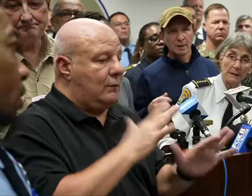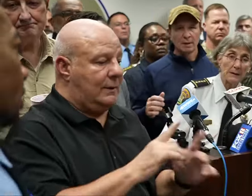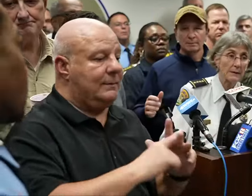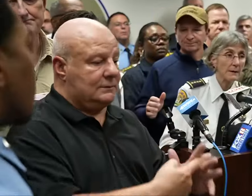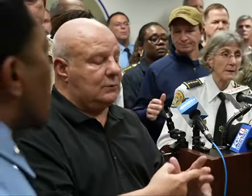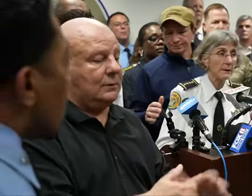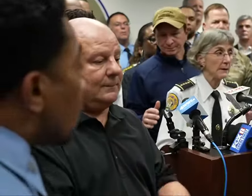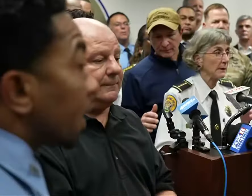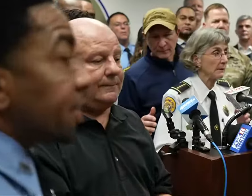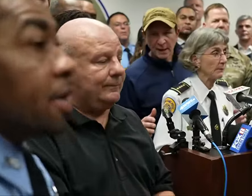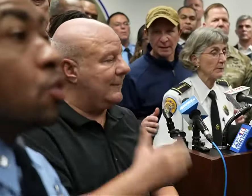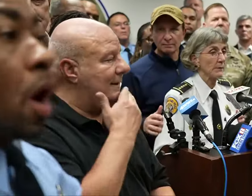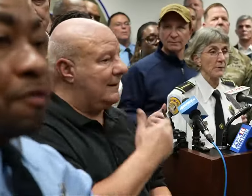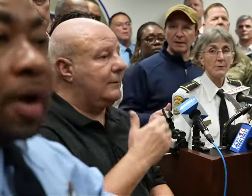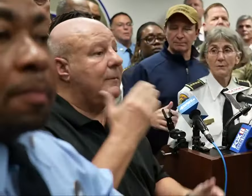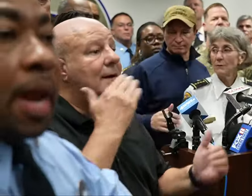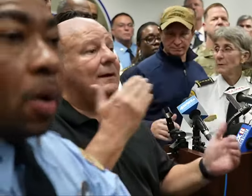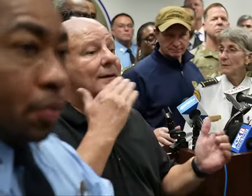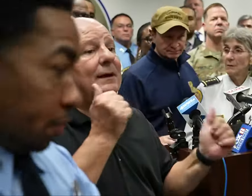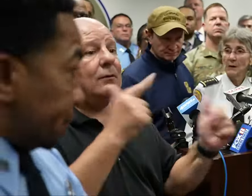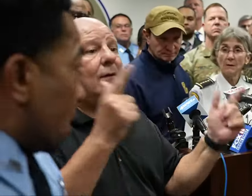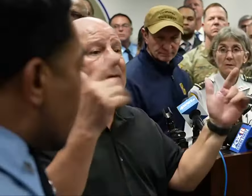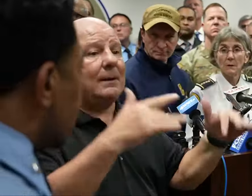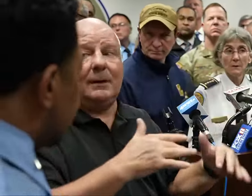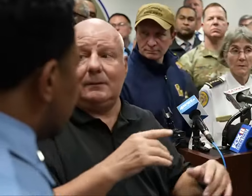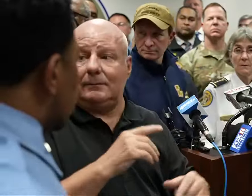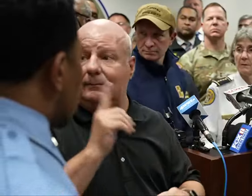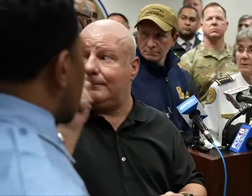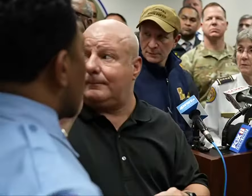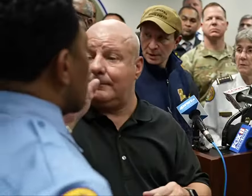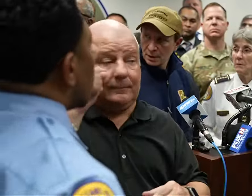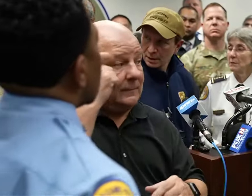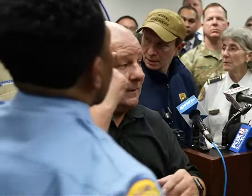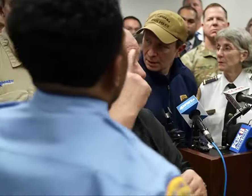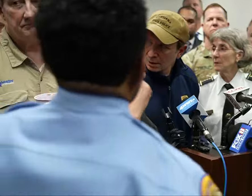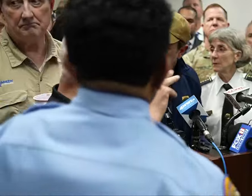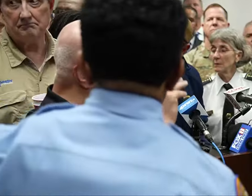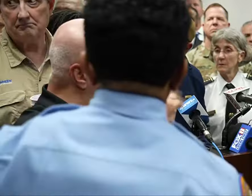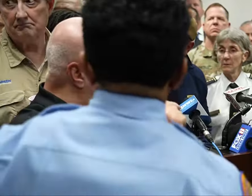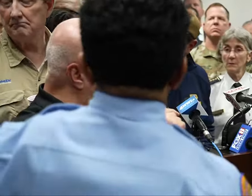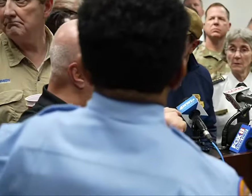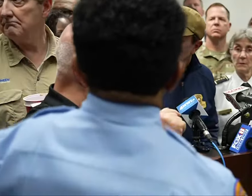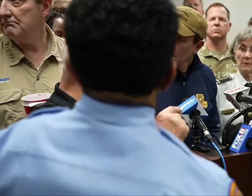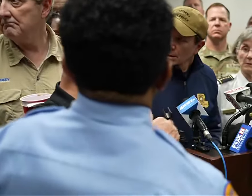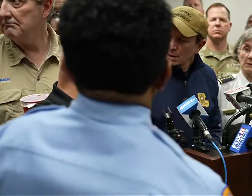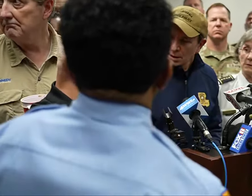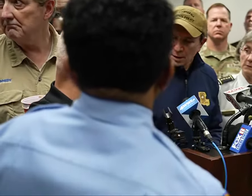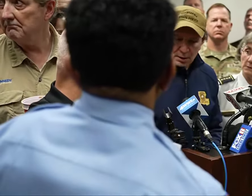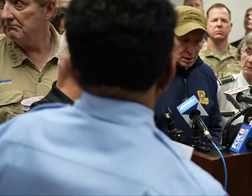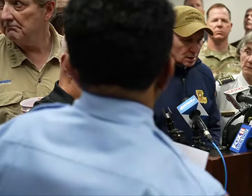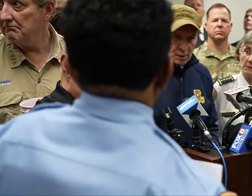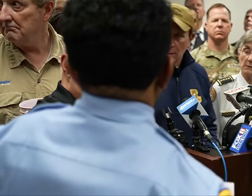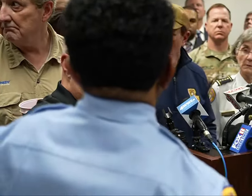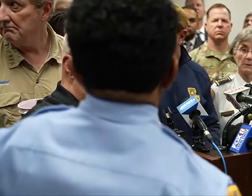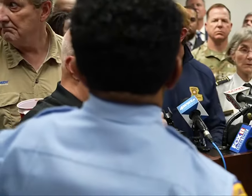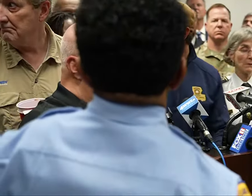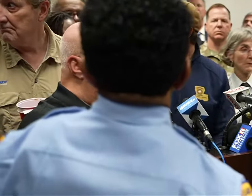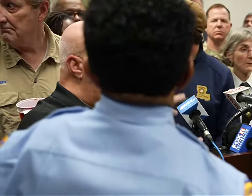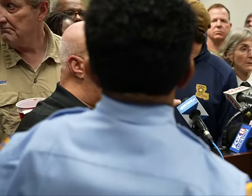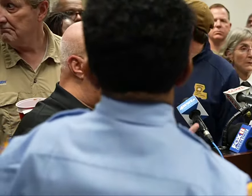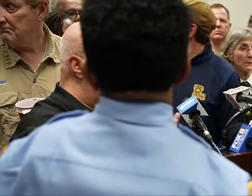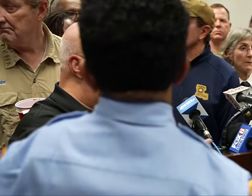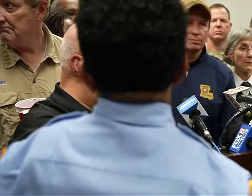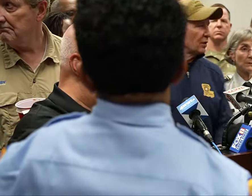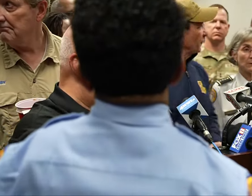it. Okay, thank you all for coming out. Question back here for the governor on the MPs. How many MPs will be deployed to New Orleans? Right now,